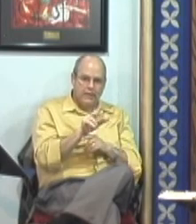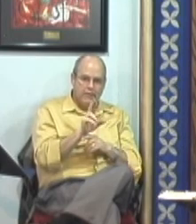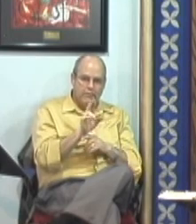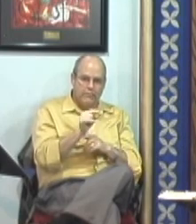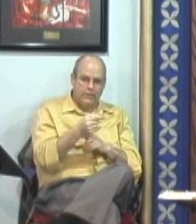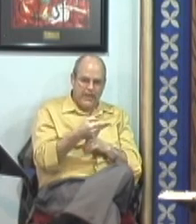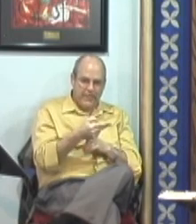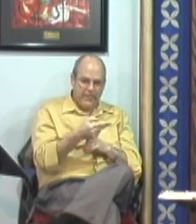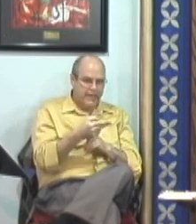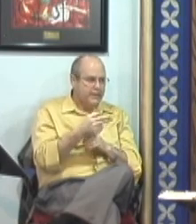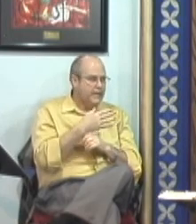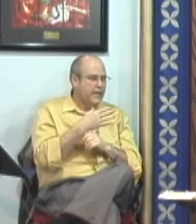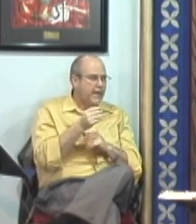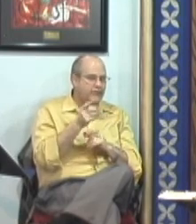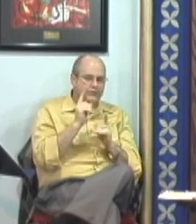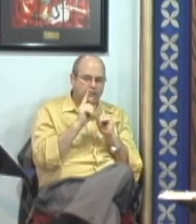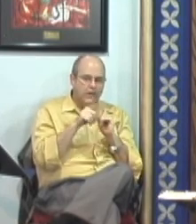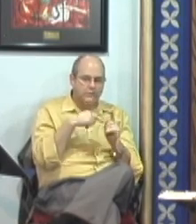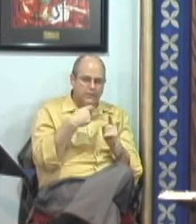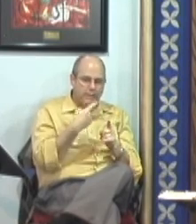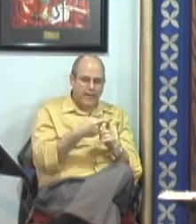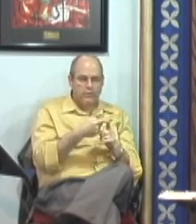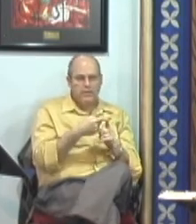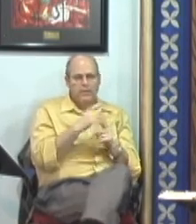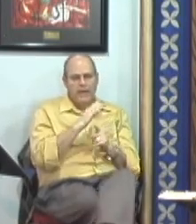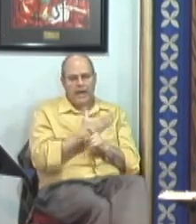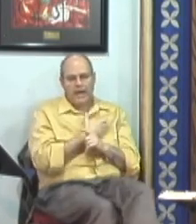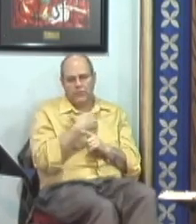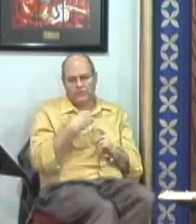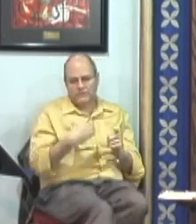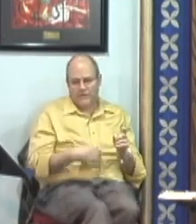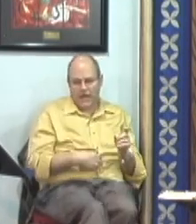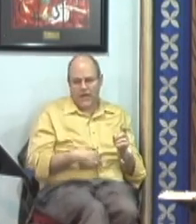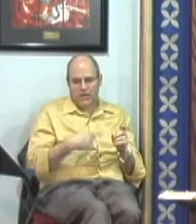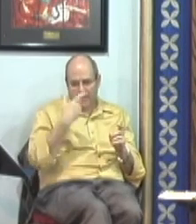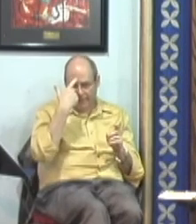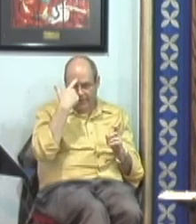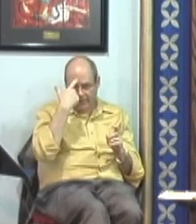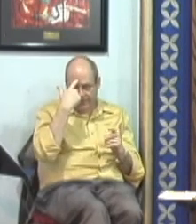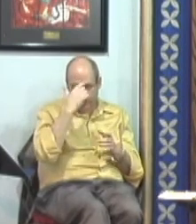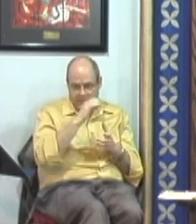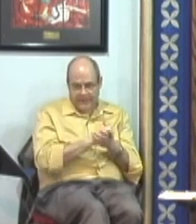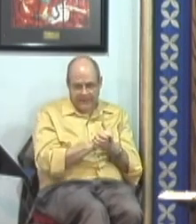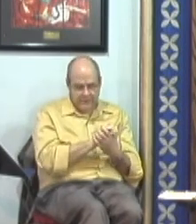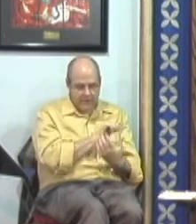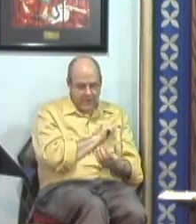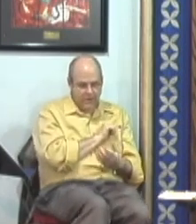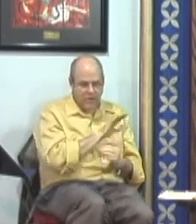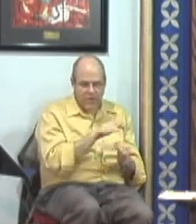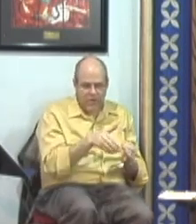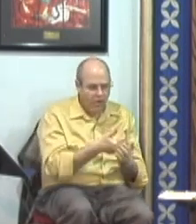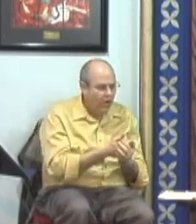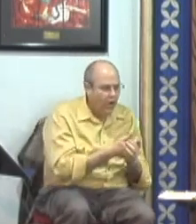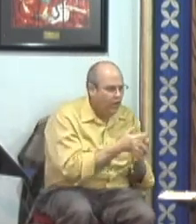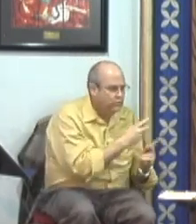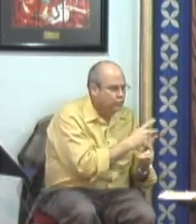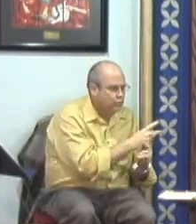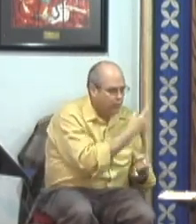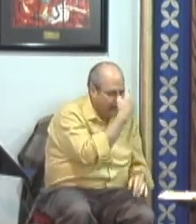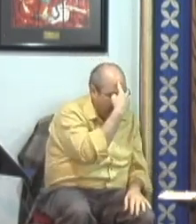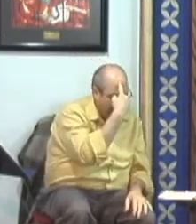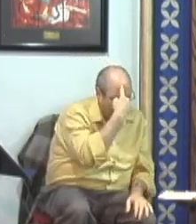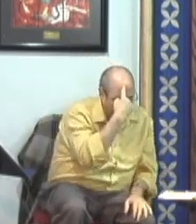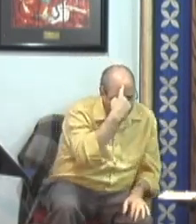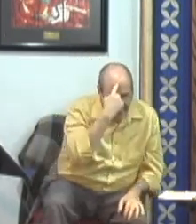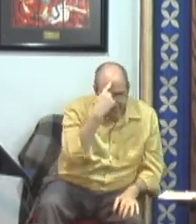want to look it up. But what she talks about is that our desires, our memories, our beliefs, our attitude, they're all stored in our